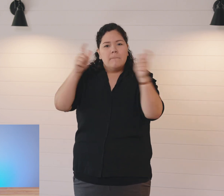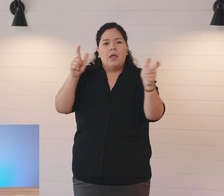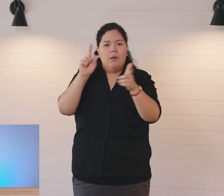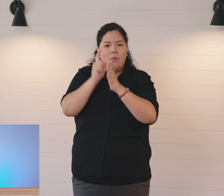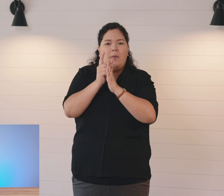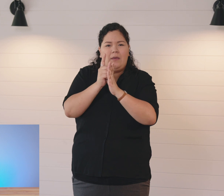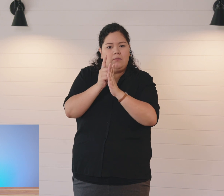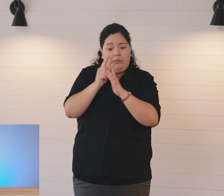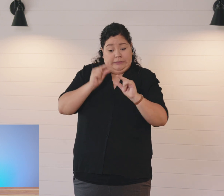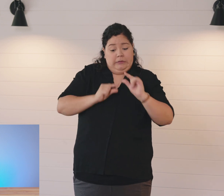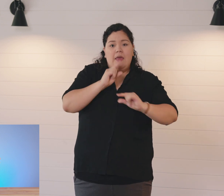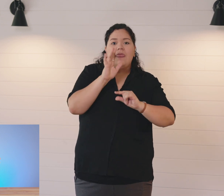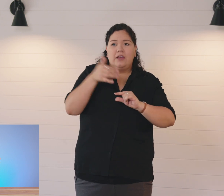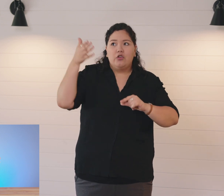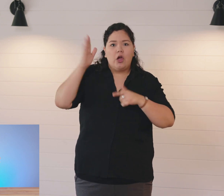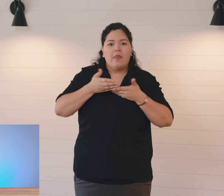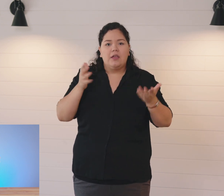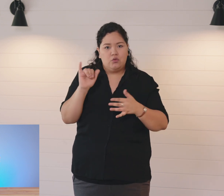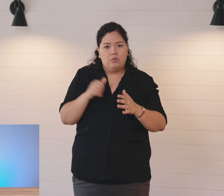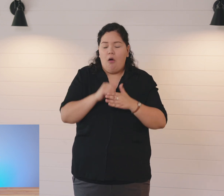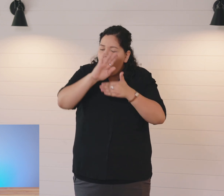moments. All of them.